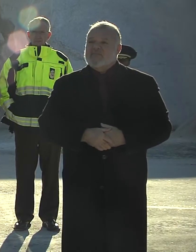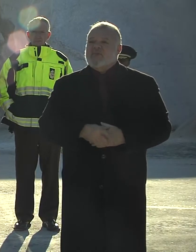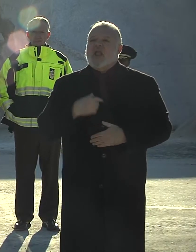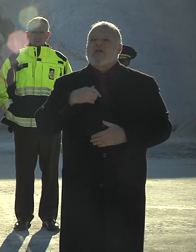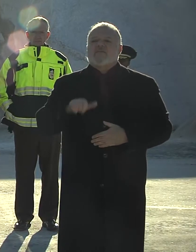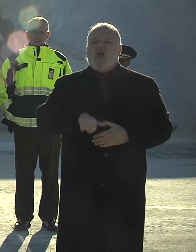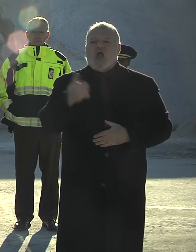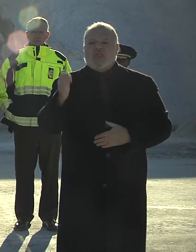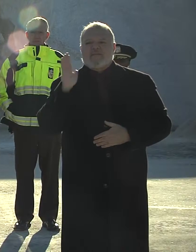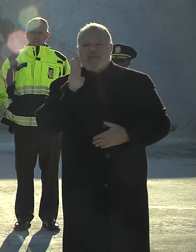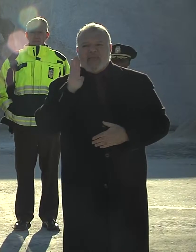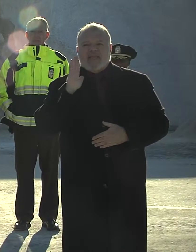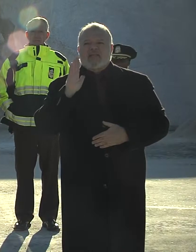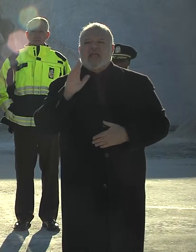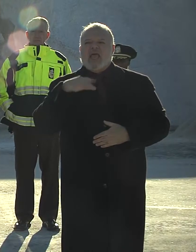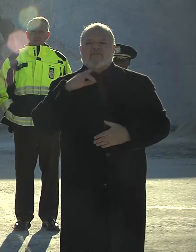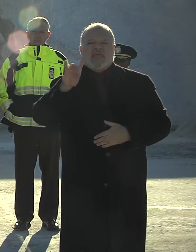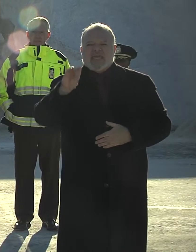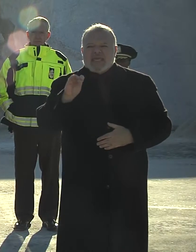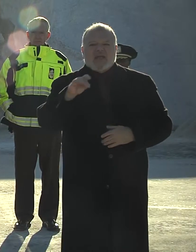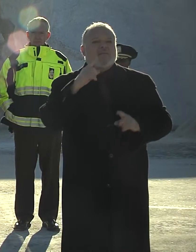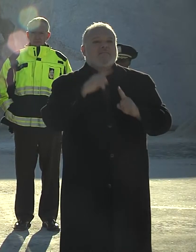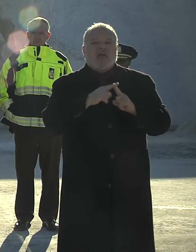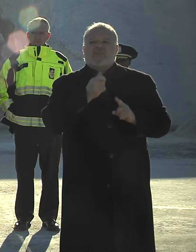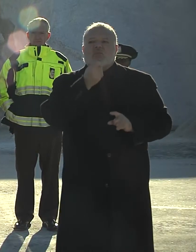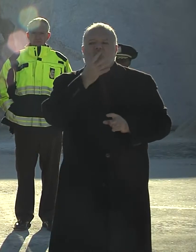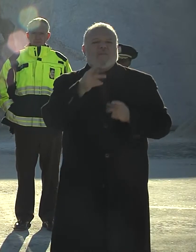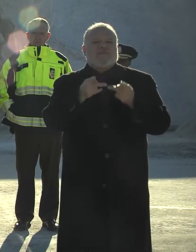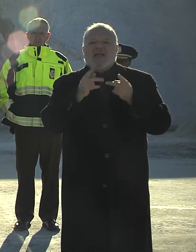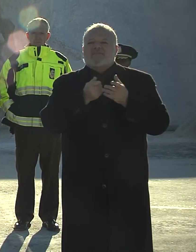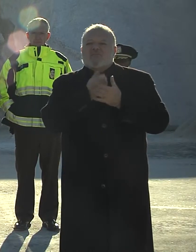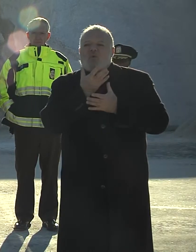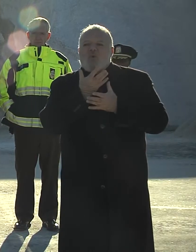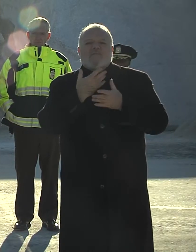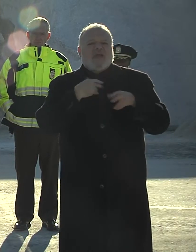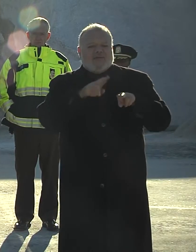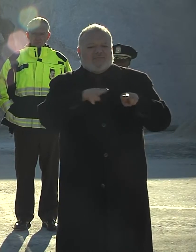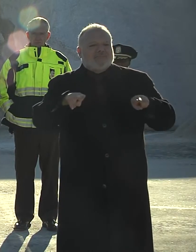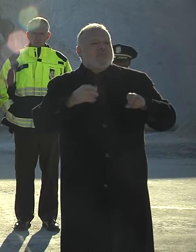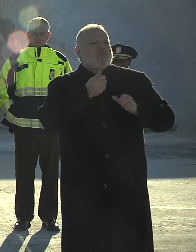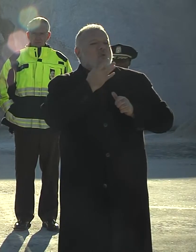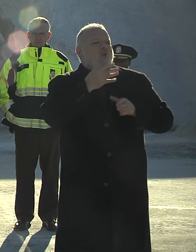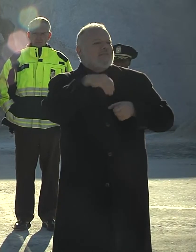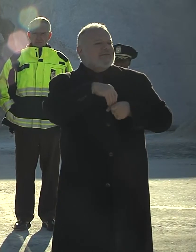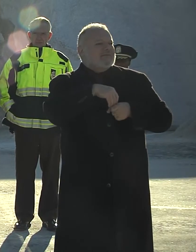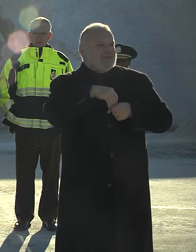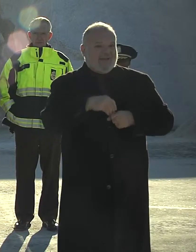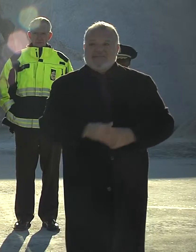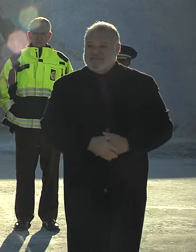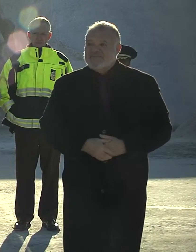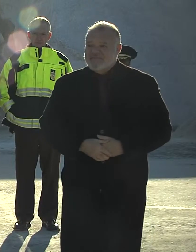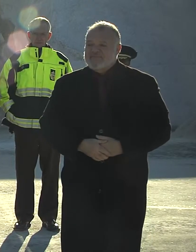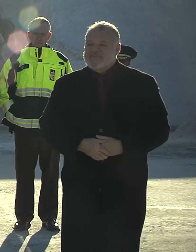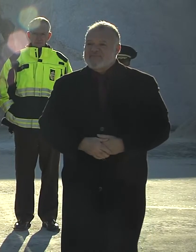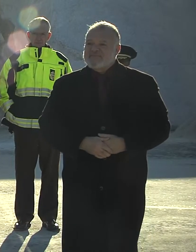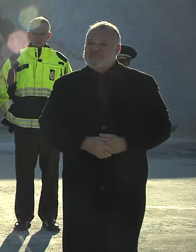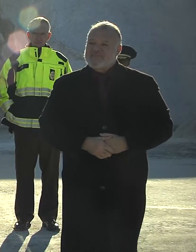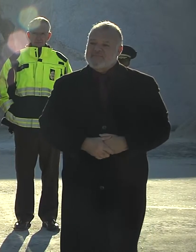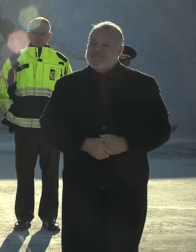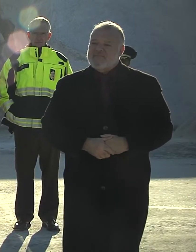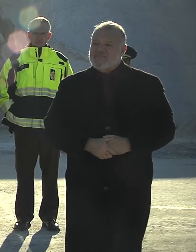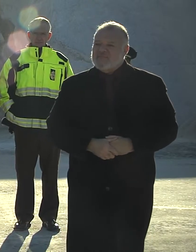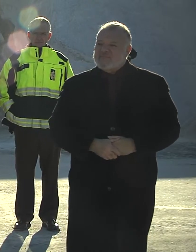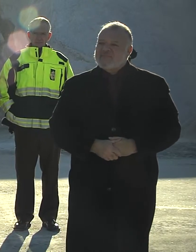month. So once again, no one will be turned away because of space needs. The Commonwealth has secured